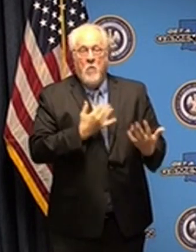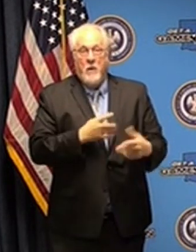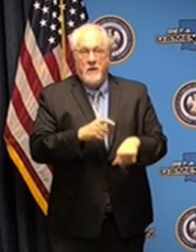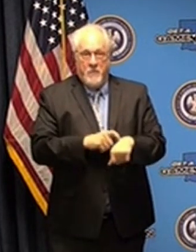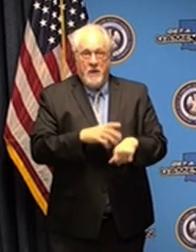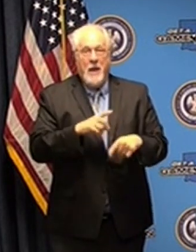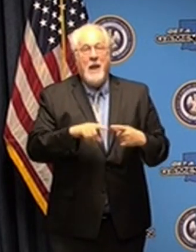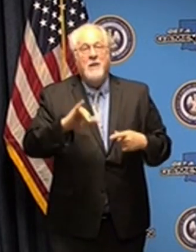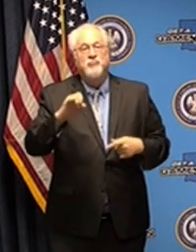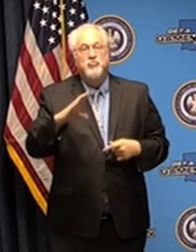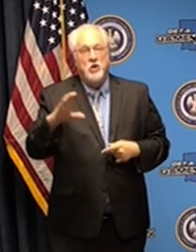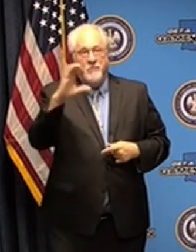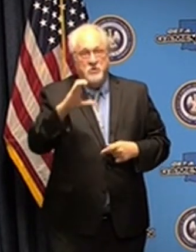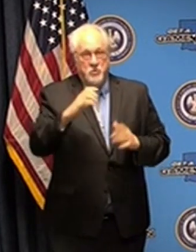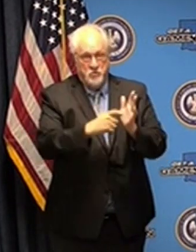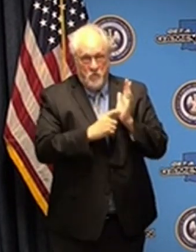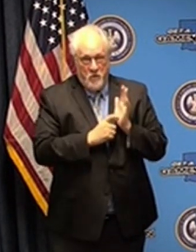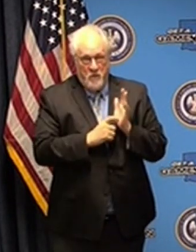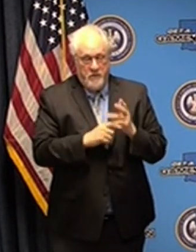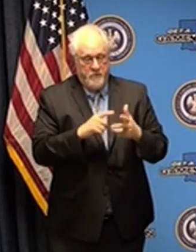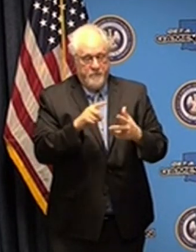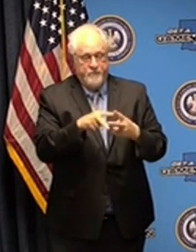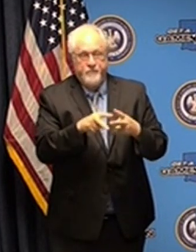and the job search requirement